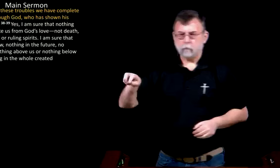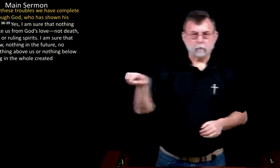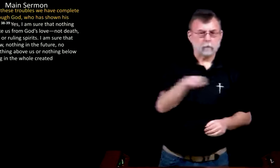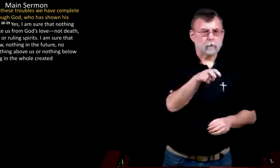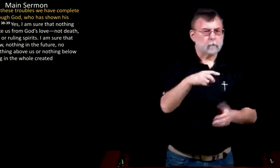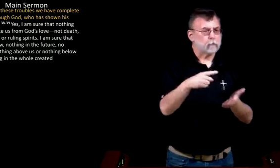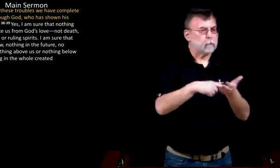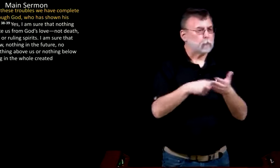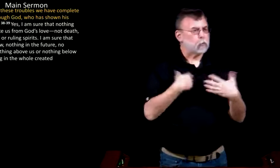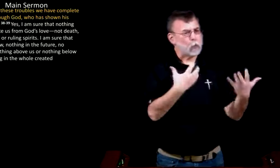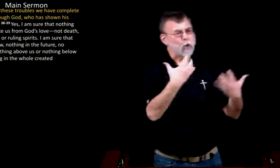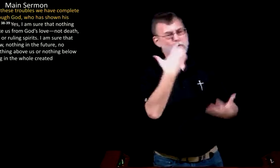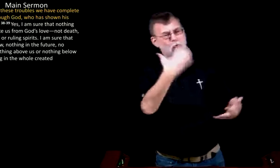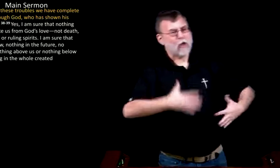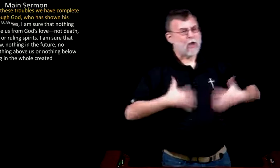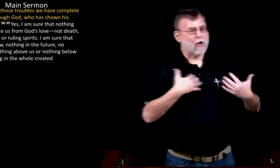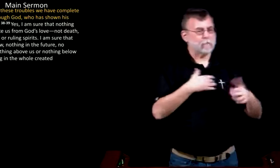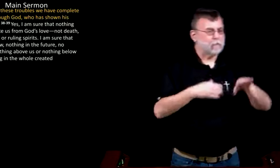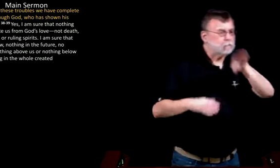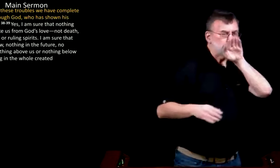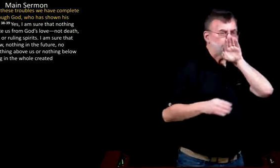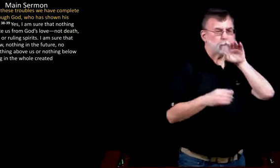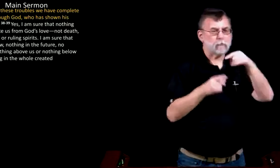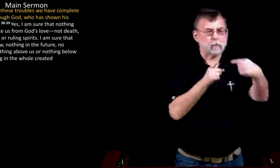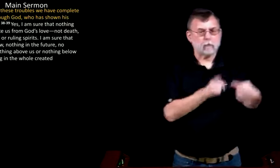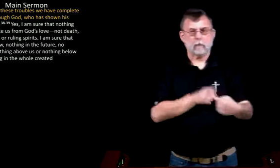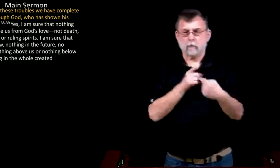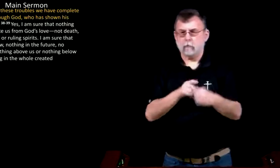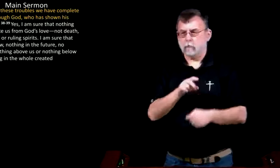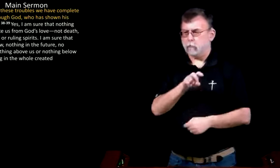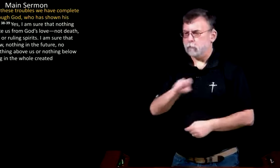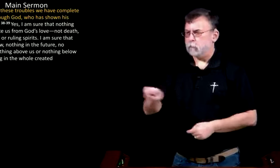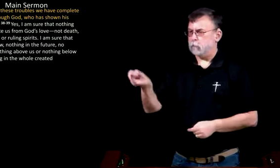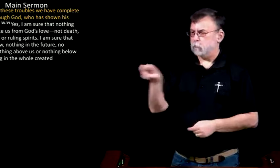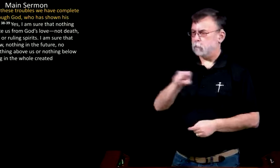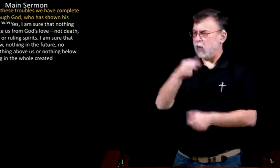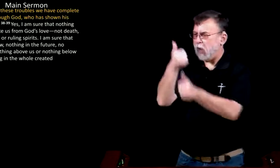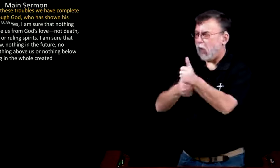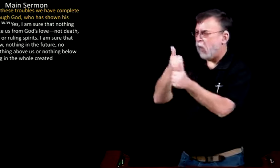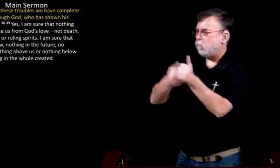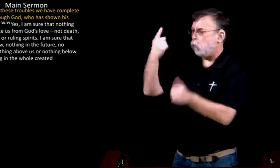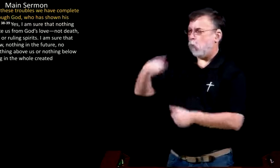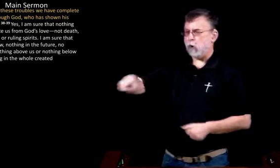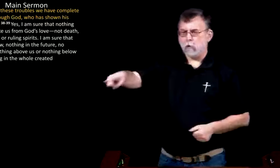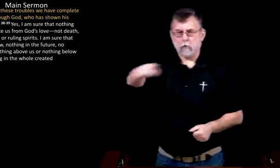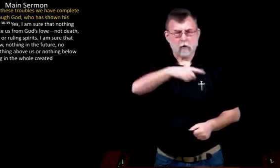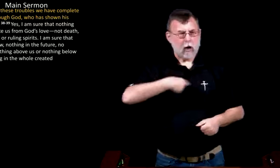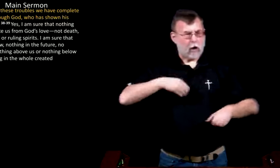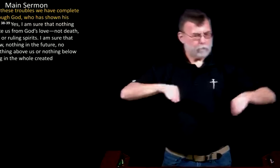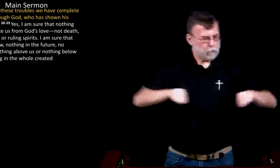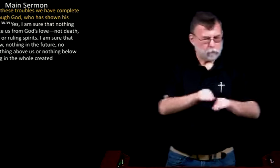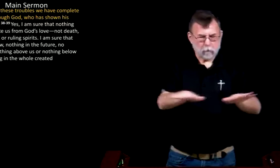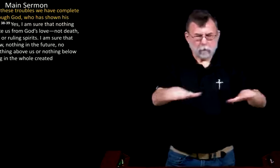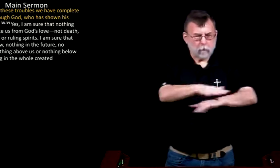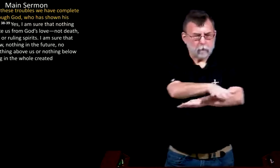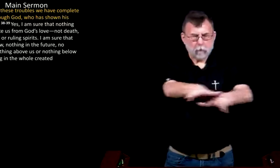job but we don't get it, or we want a good life, but we have a lot of struggles or sickness or whatever. Whatever